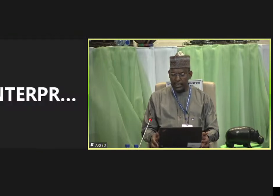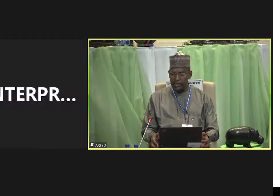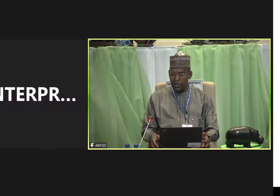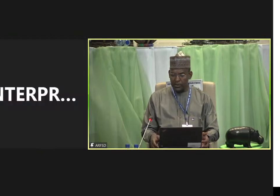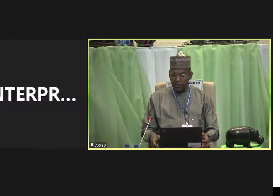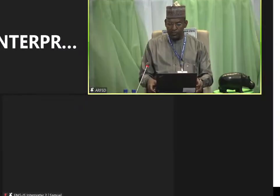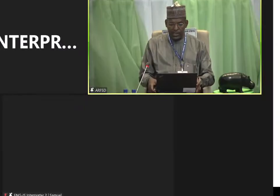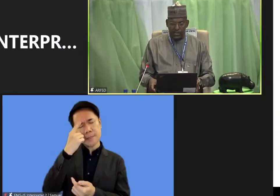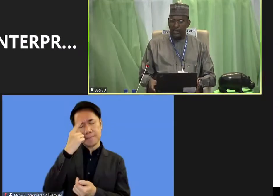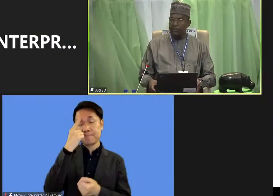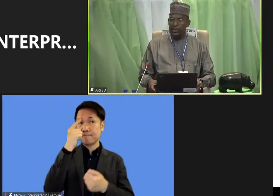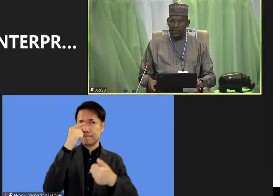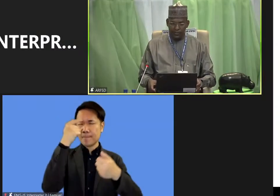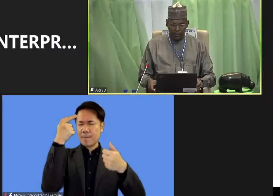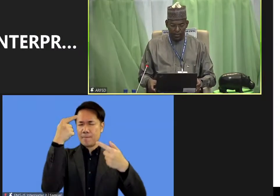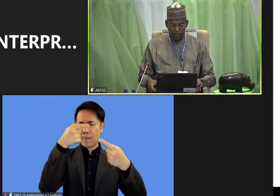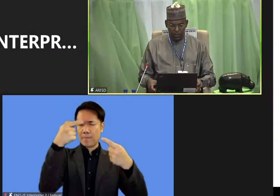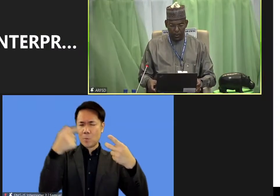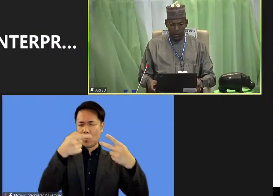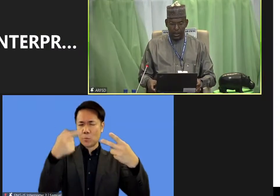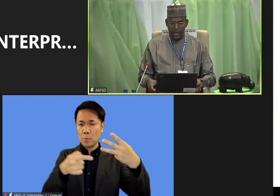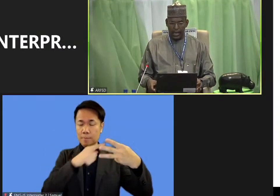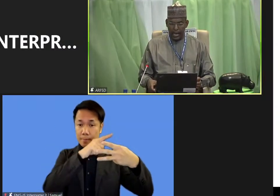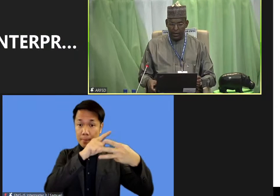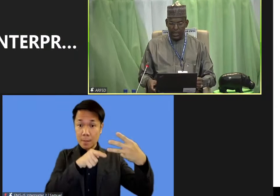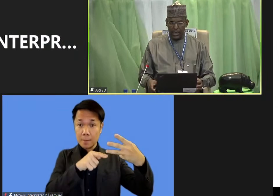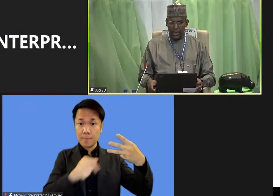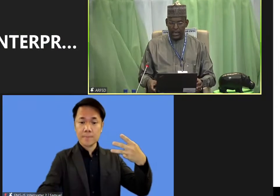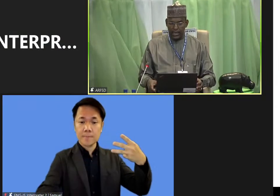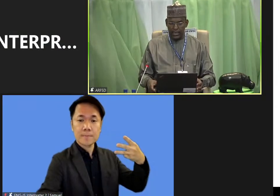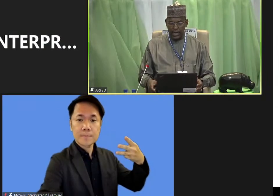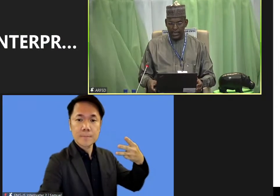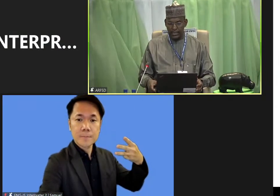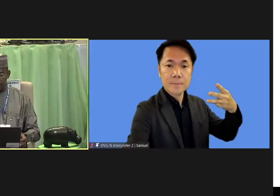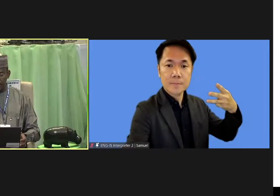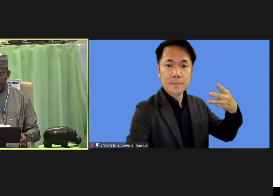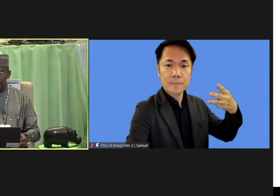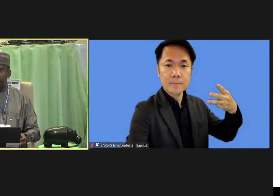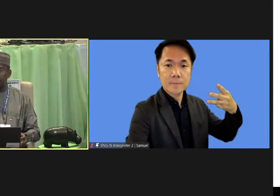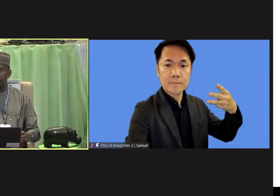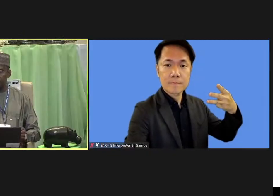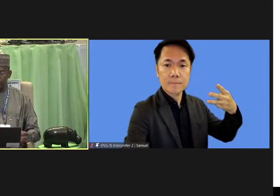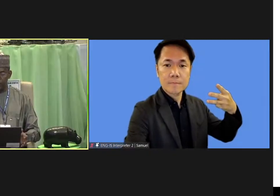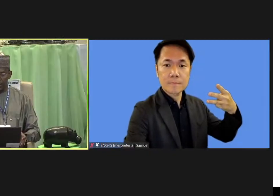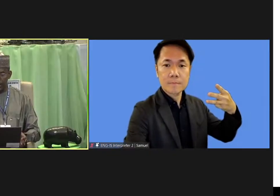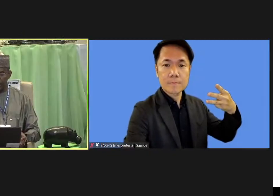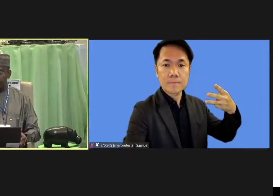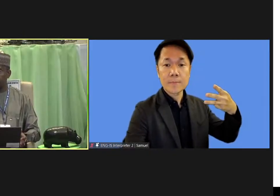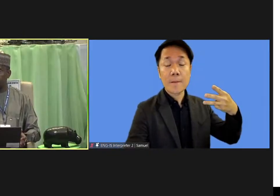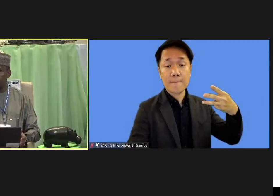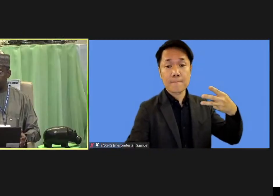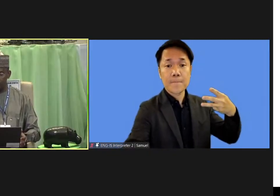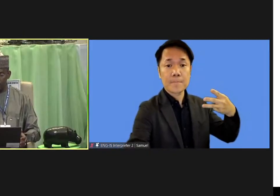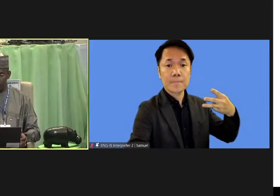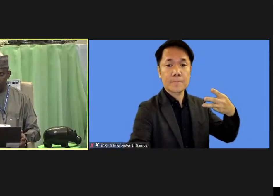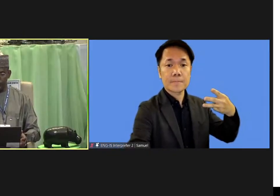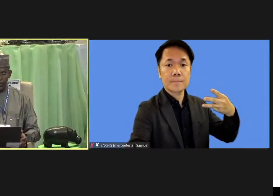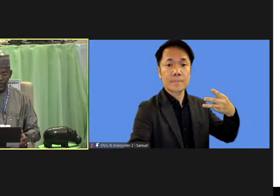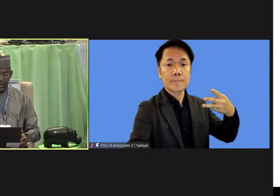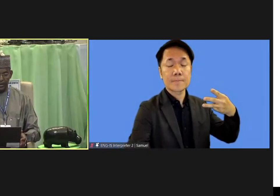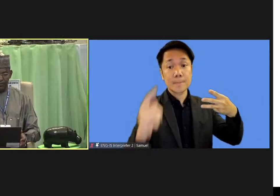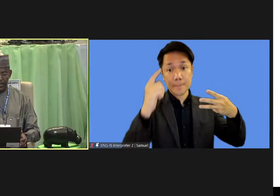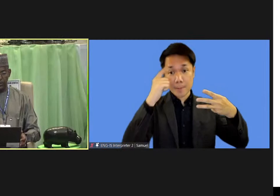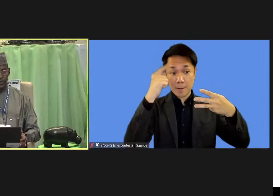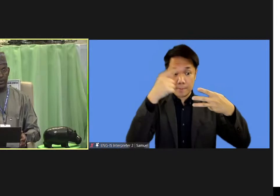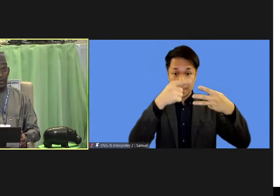the three key dimensions of the Sustainable Development Goal and how they interact, namely the interface between industry,